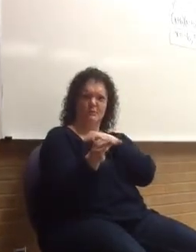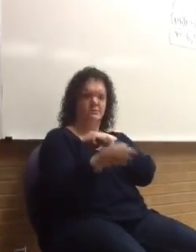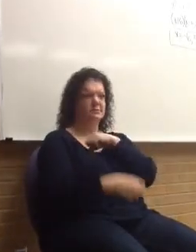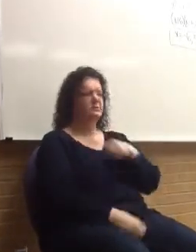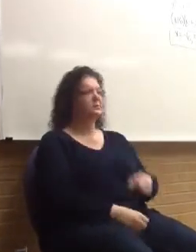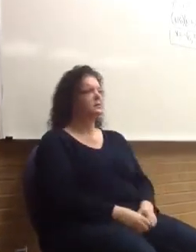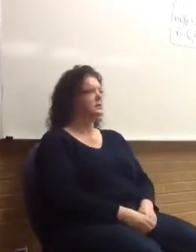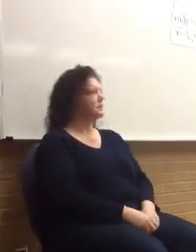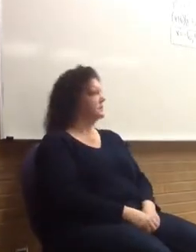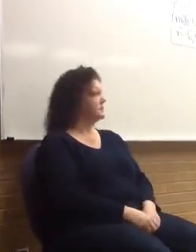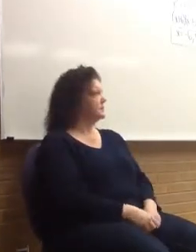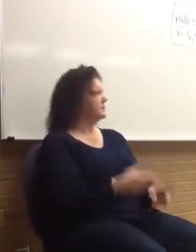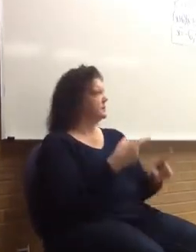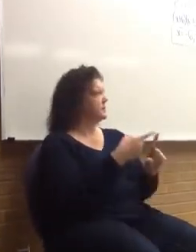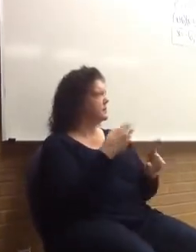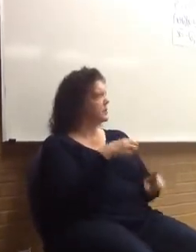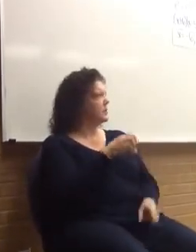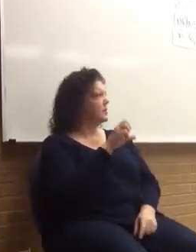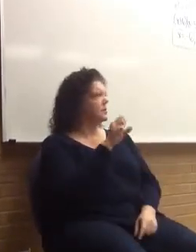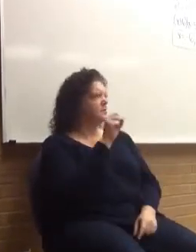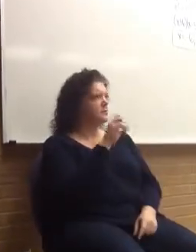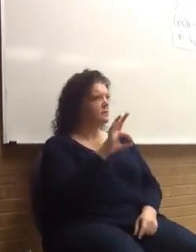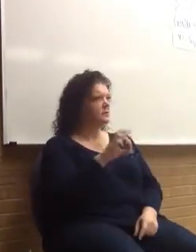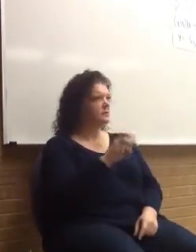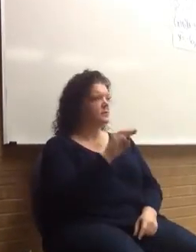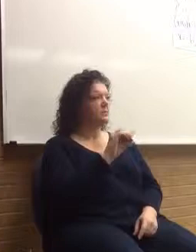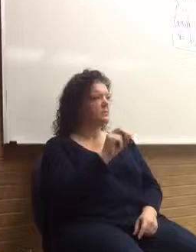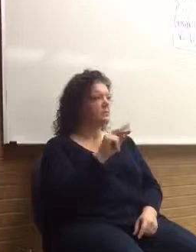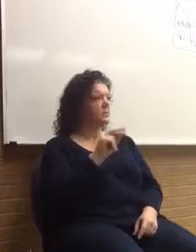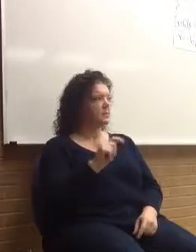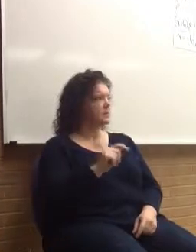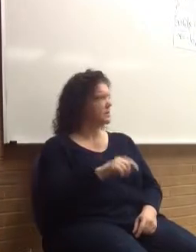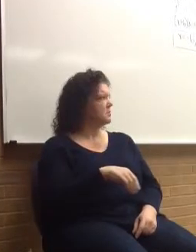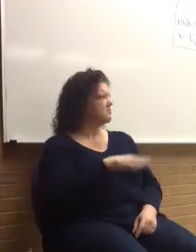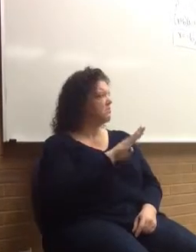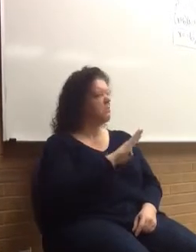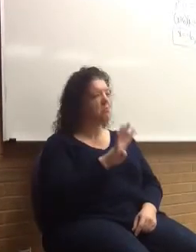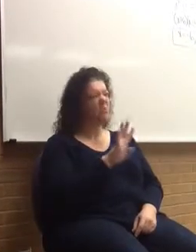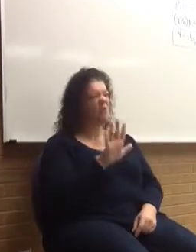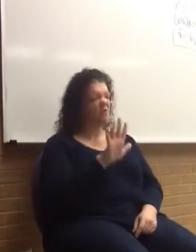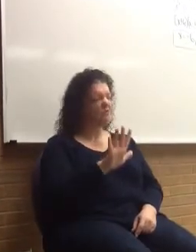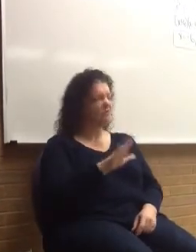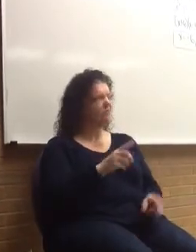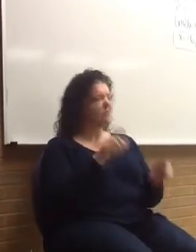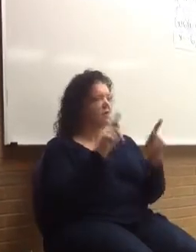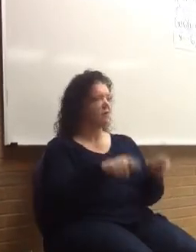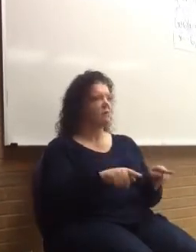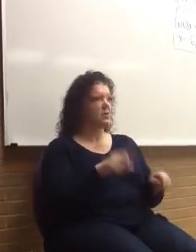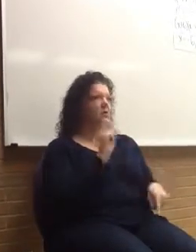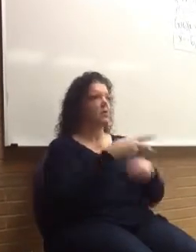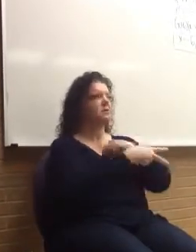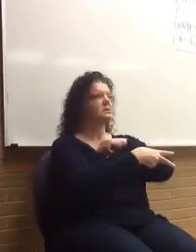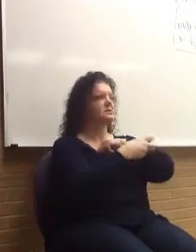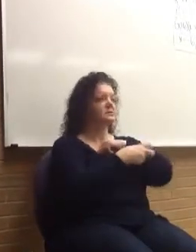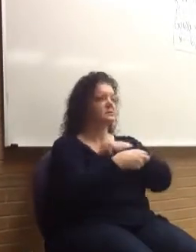from the San Francisco Mint. Like 4 or 5 people went in there and took the gold coins. And he says